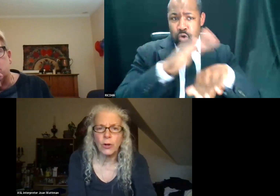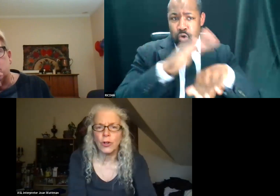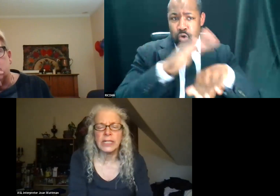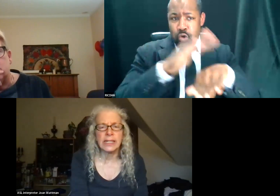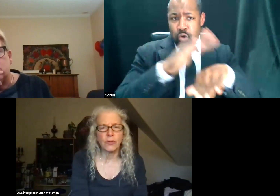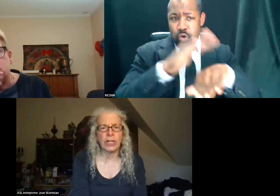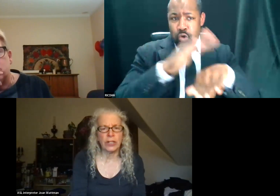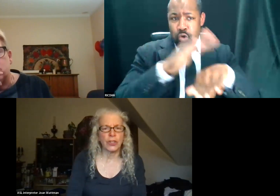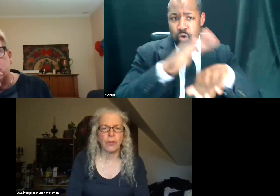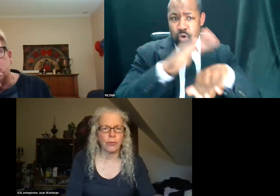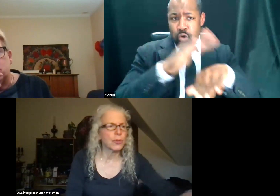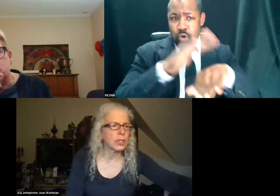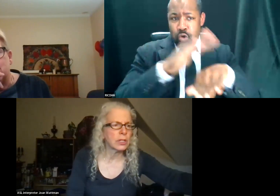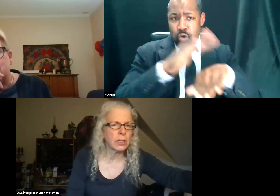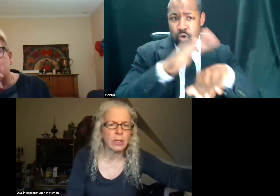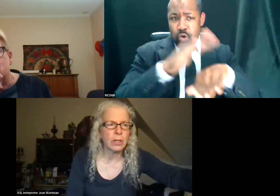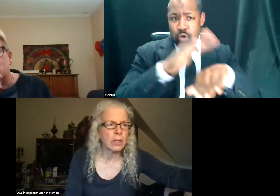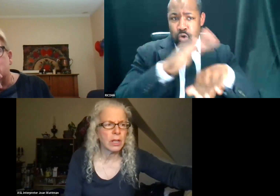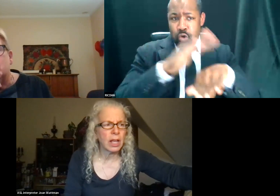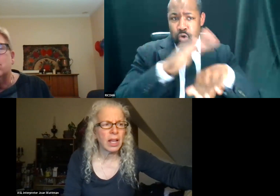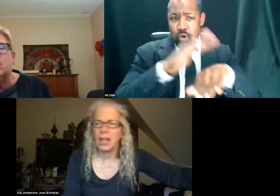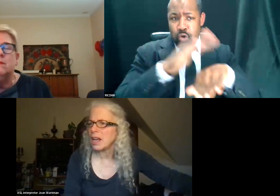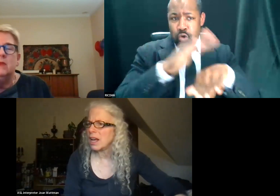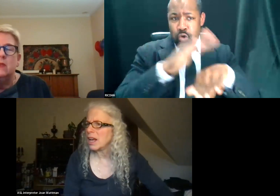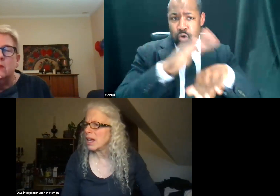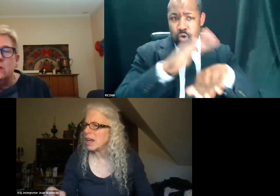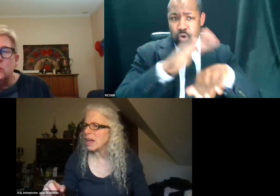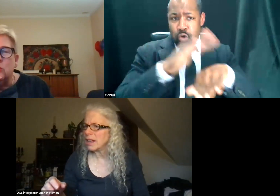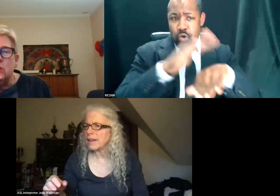And Ernest's screen just froze.